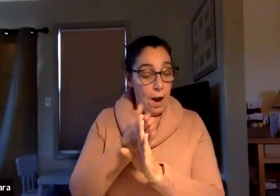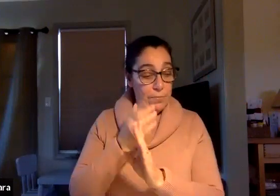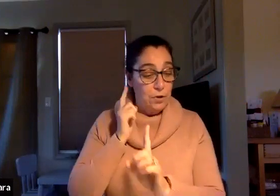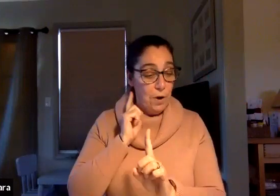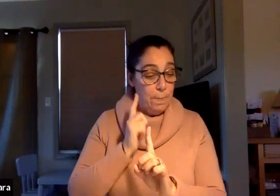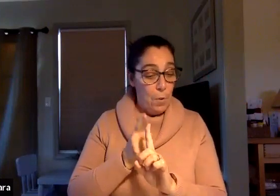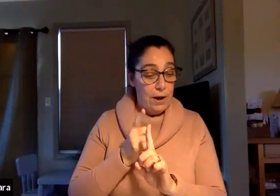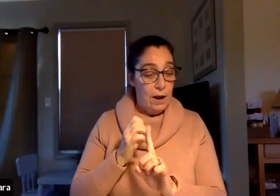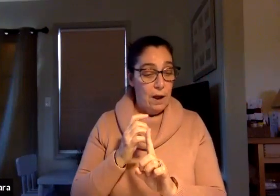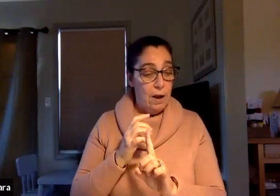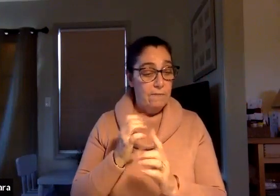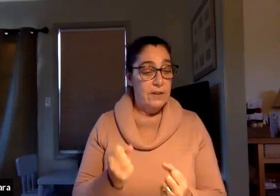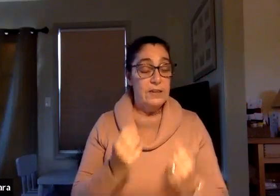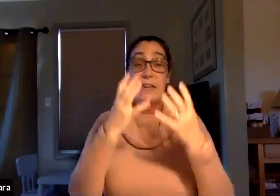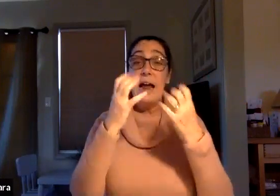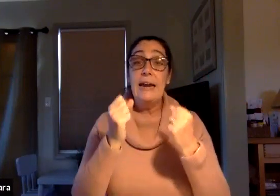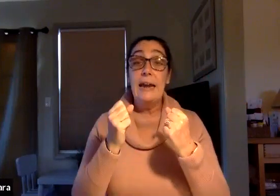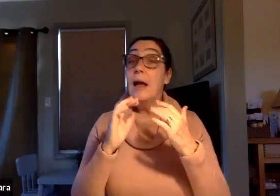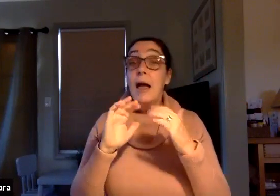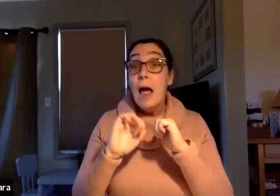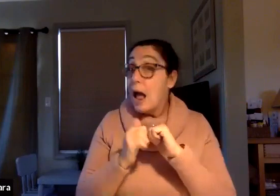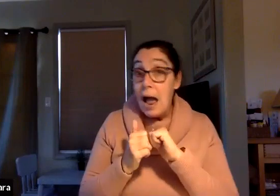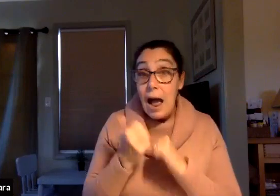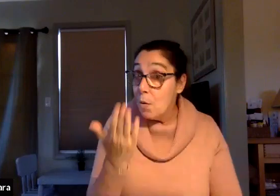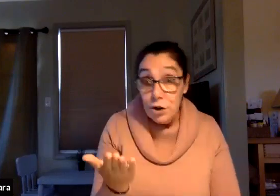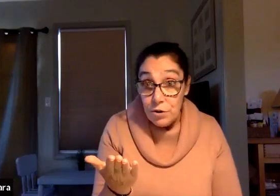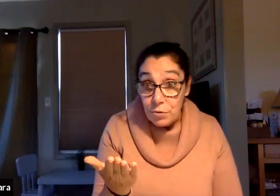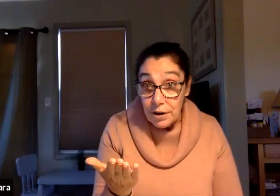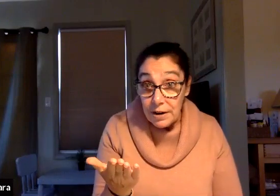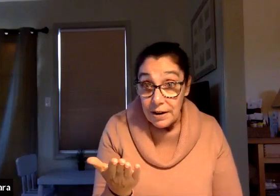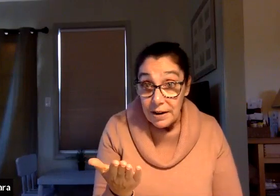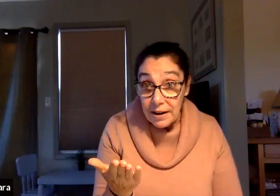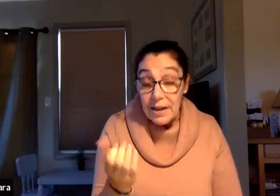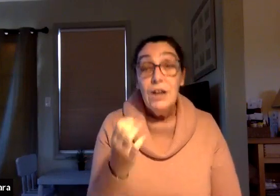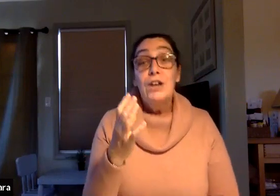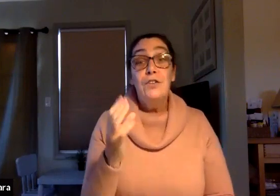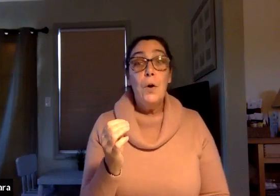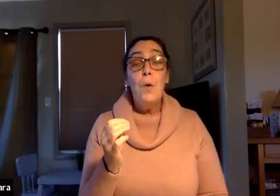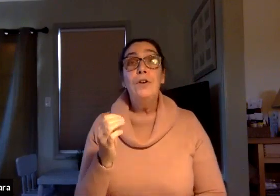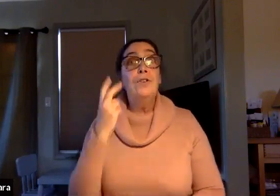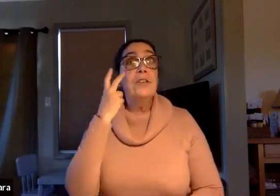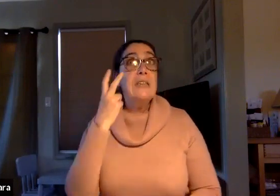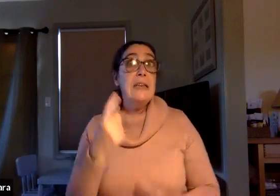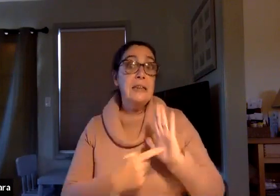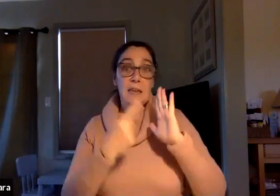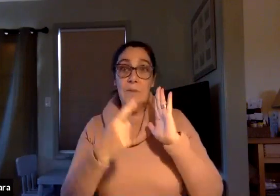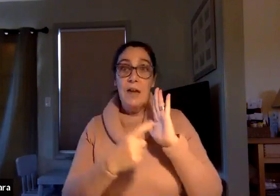up to a point of signing, how are you? So you'll see that